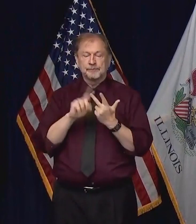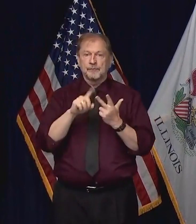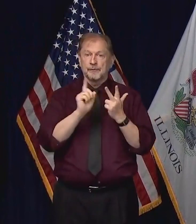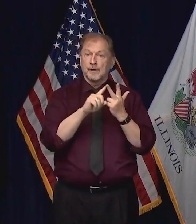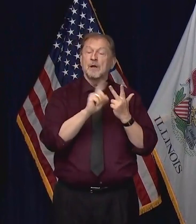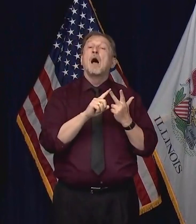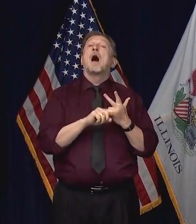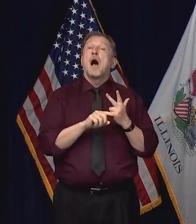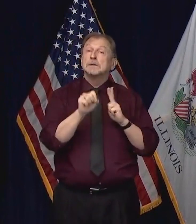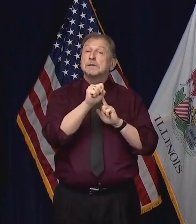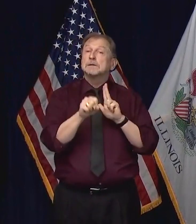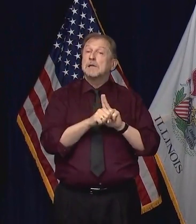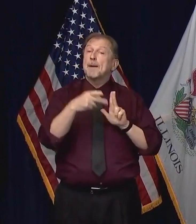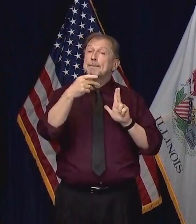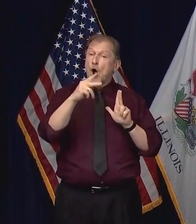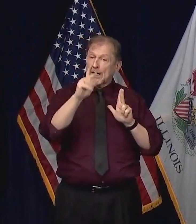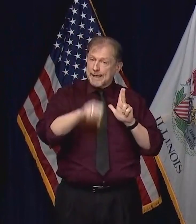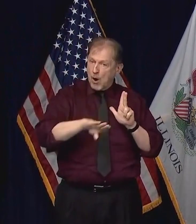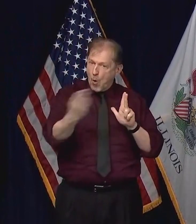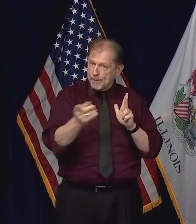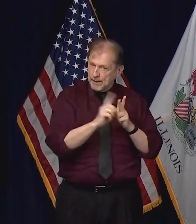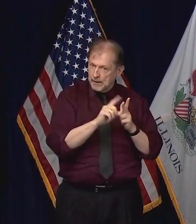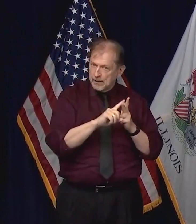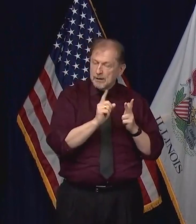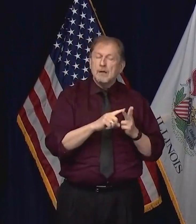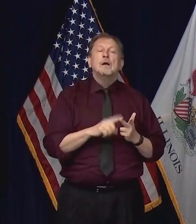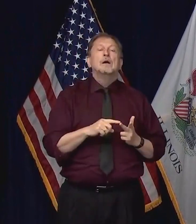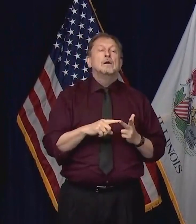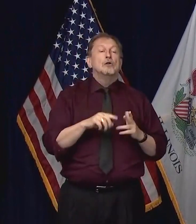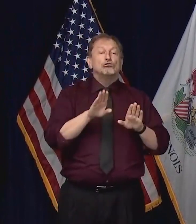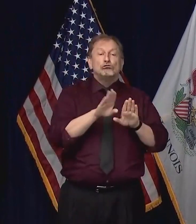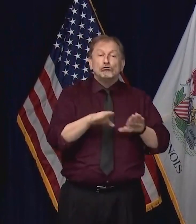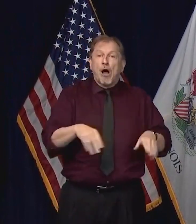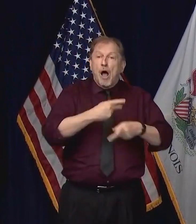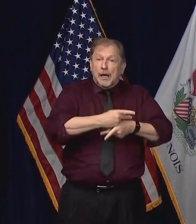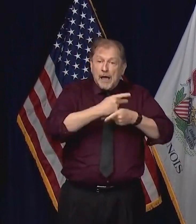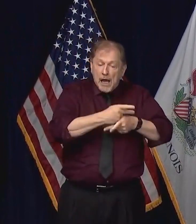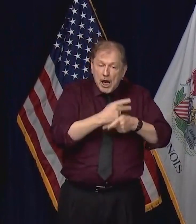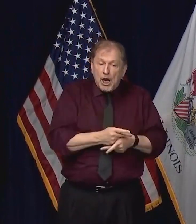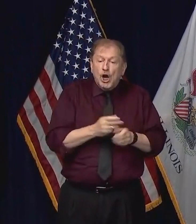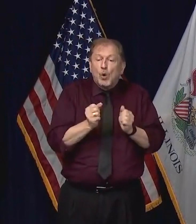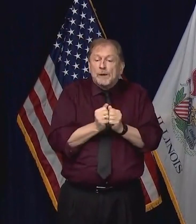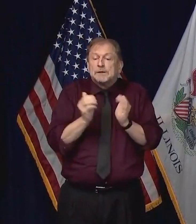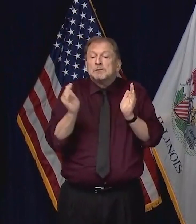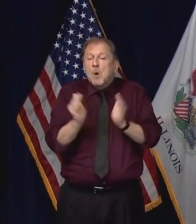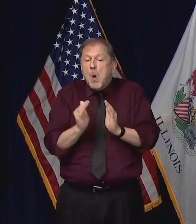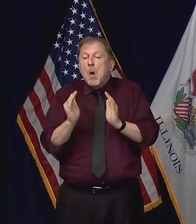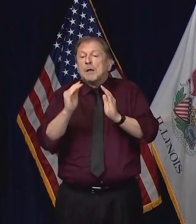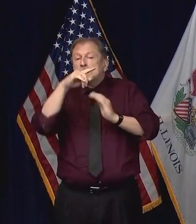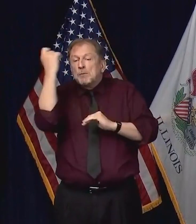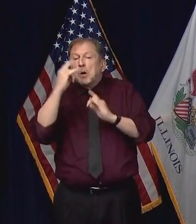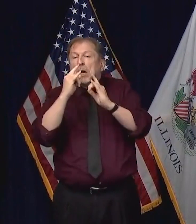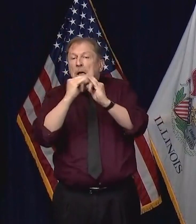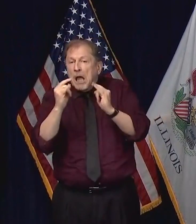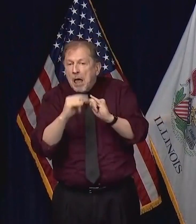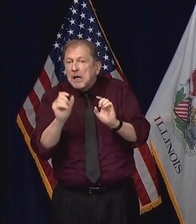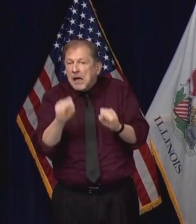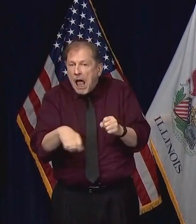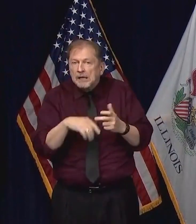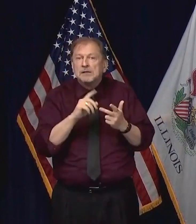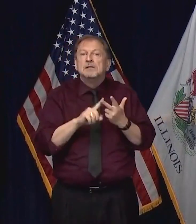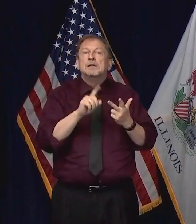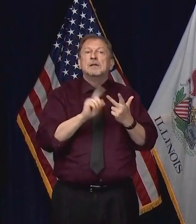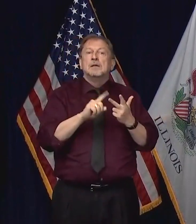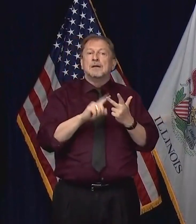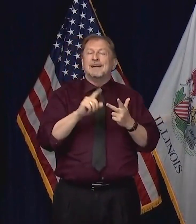can open. Limited childcare and summer programs can operate with DPH guidance. All public health gatherings of